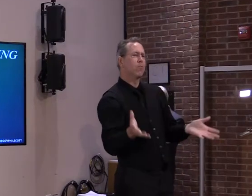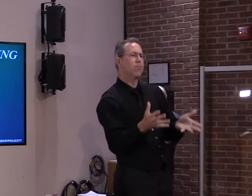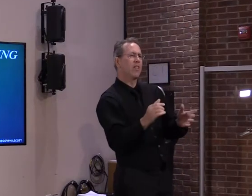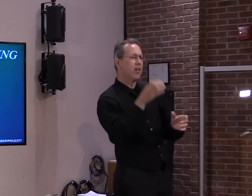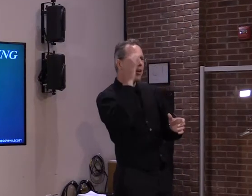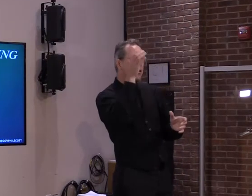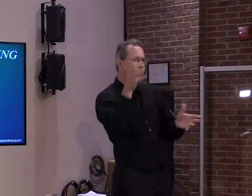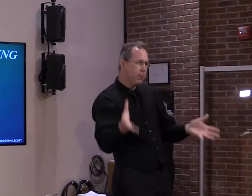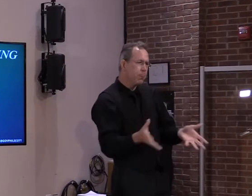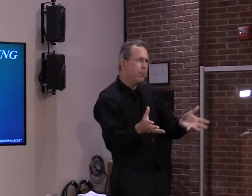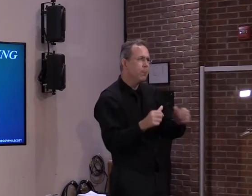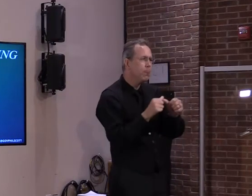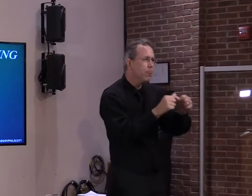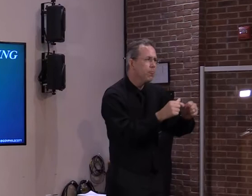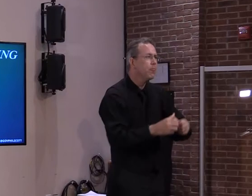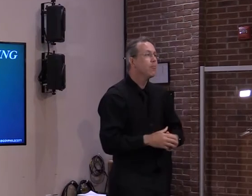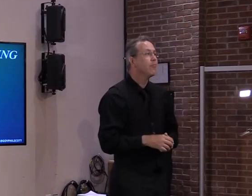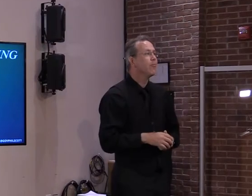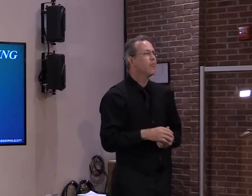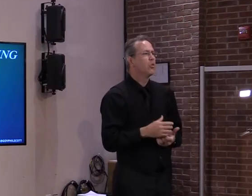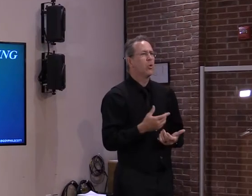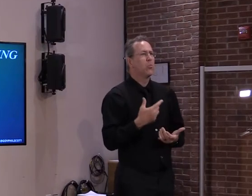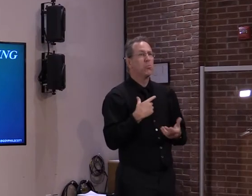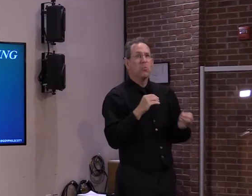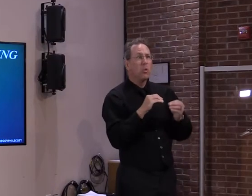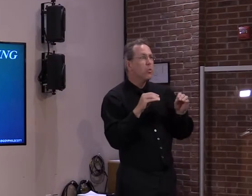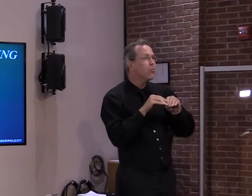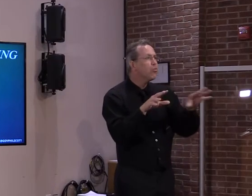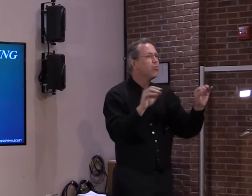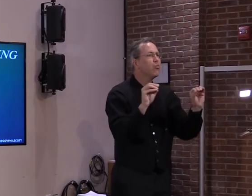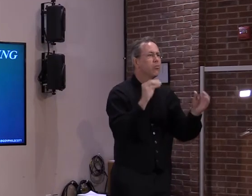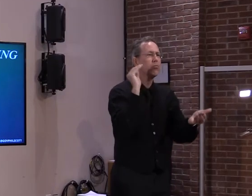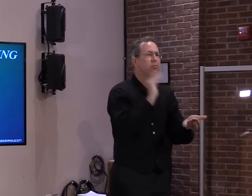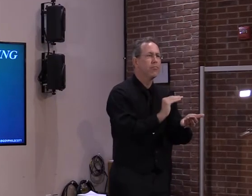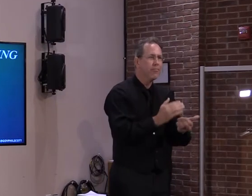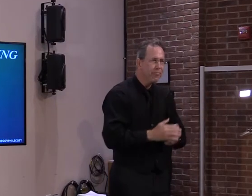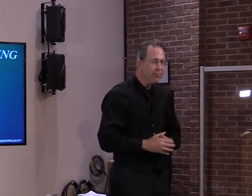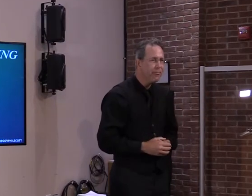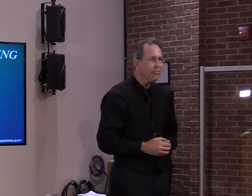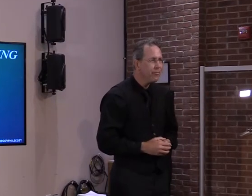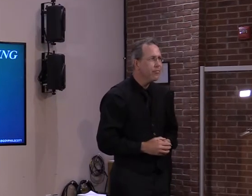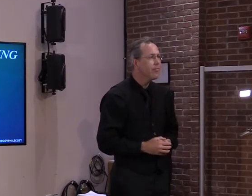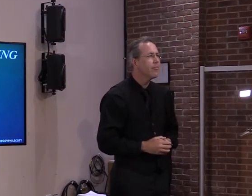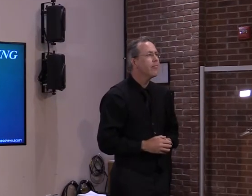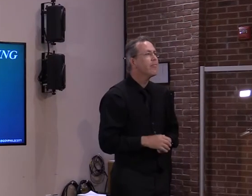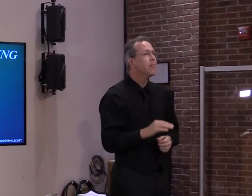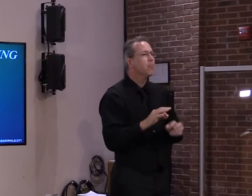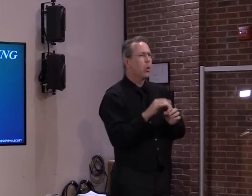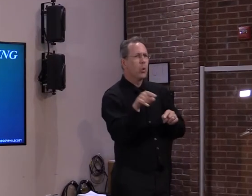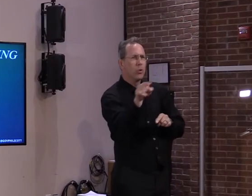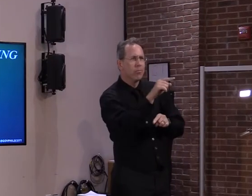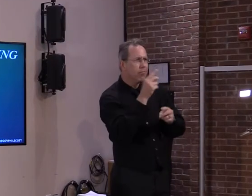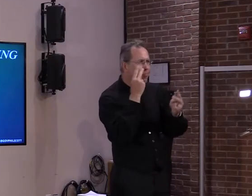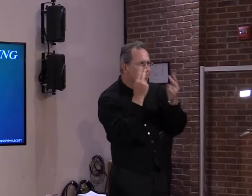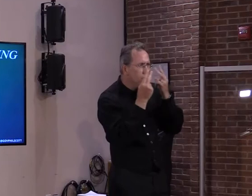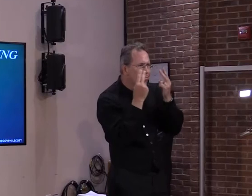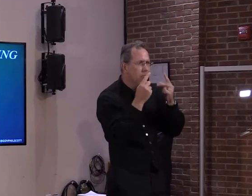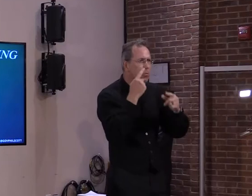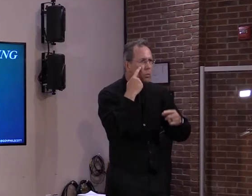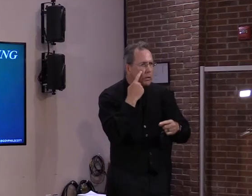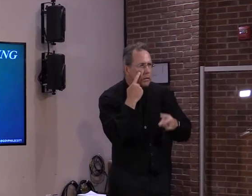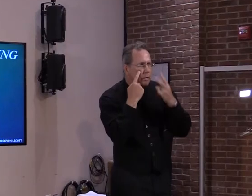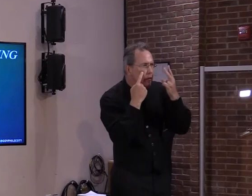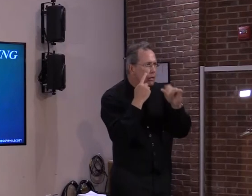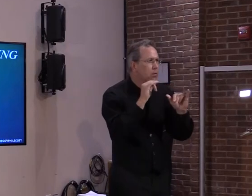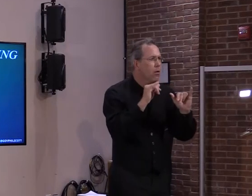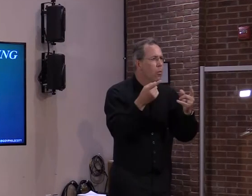super magic at this point in time. It's really just seeing the benefits, looking at the climate